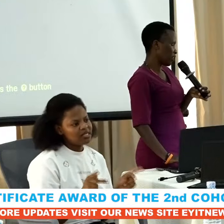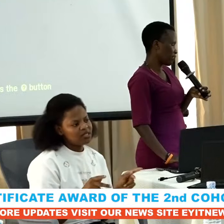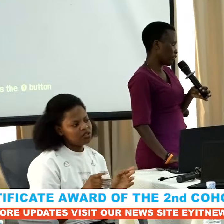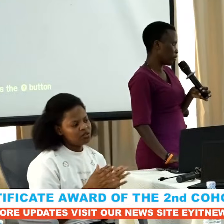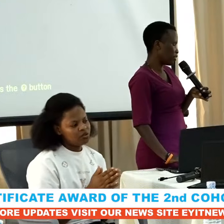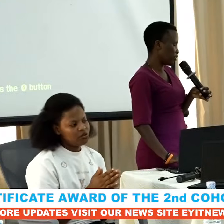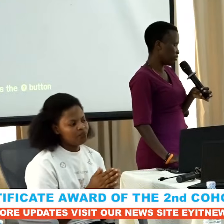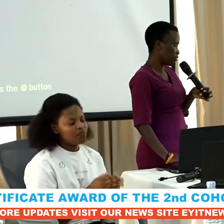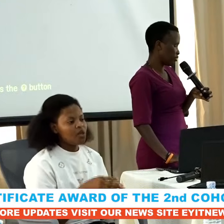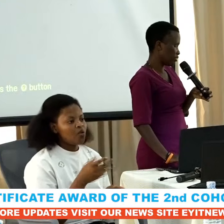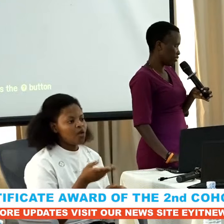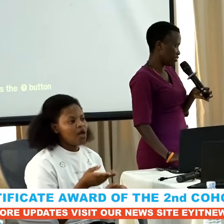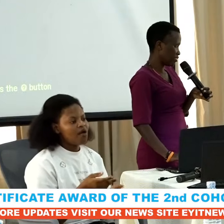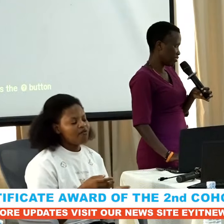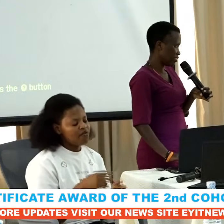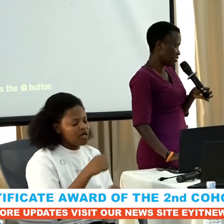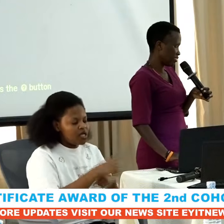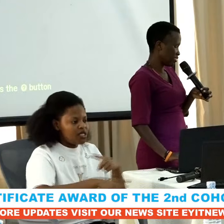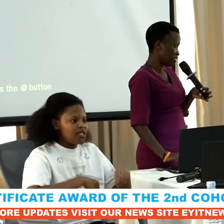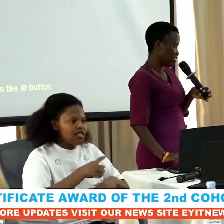disability categories.